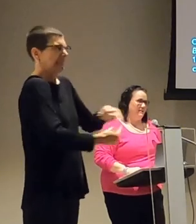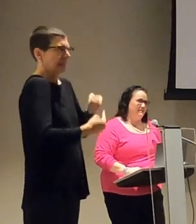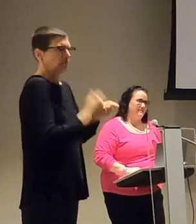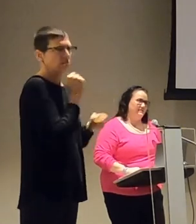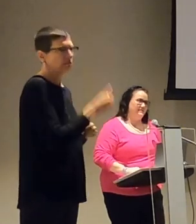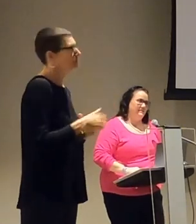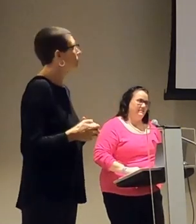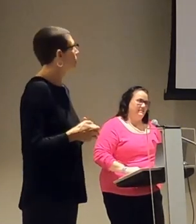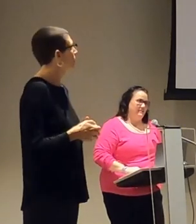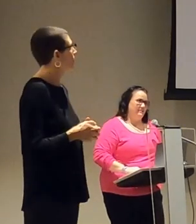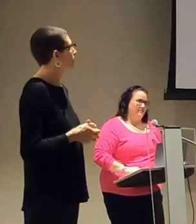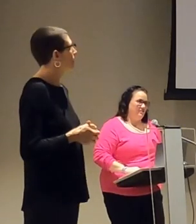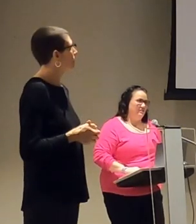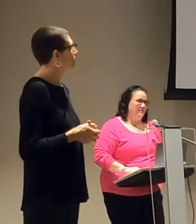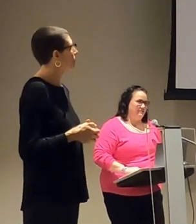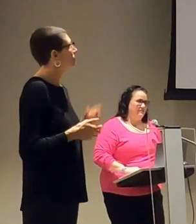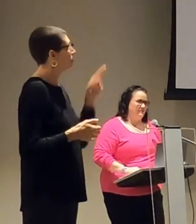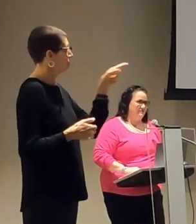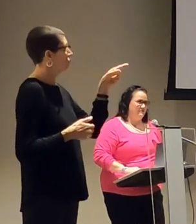a lot.